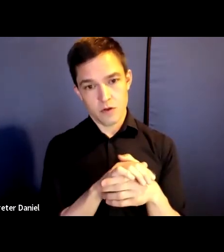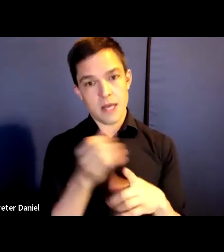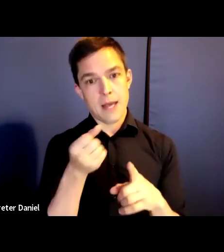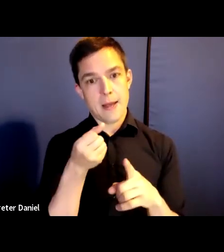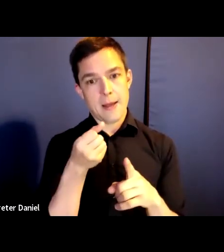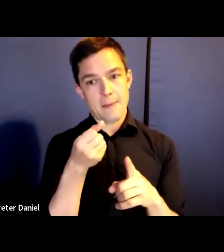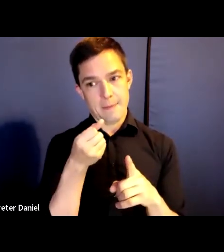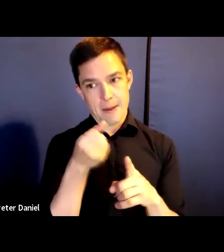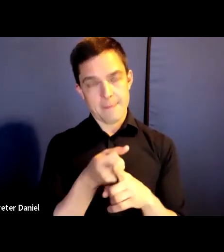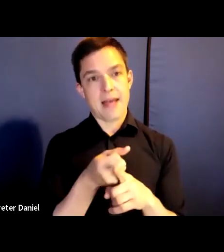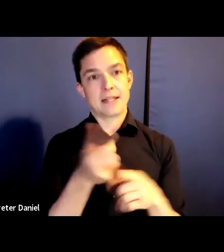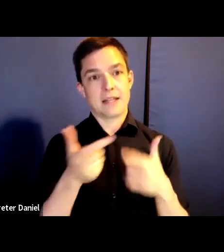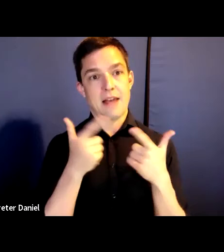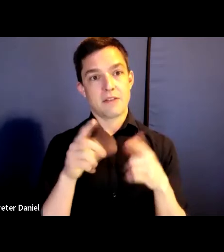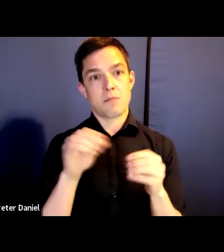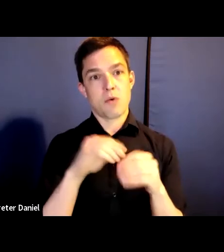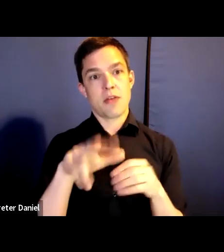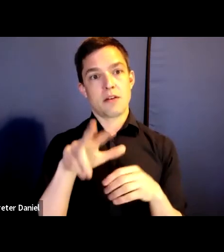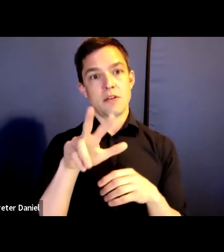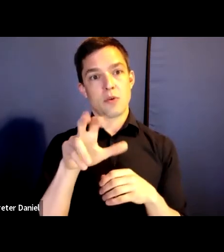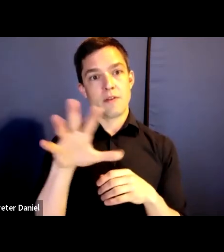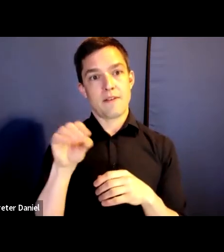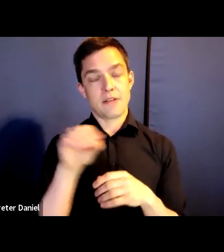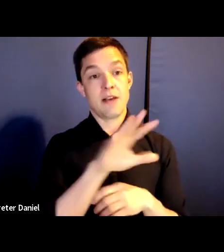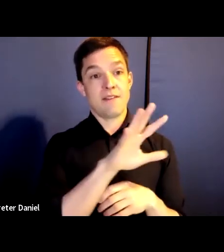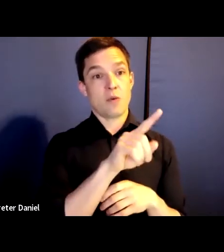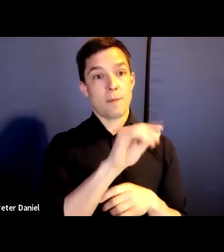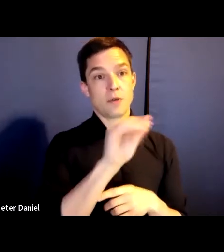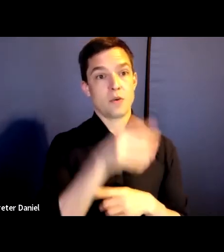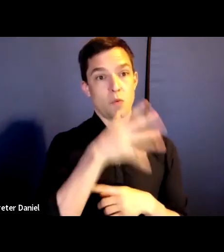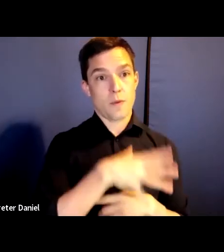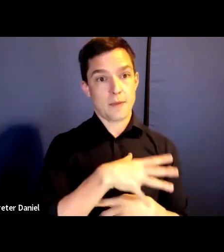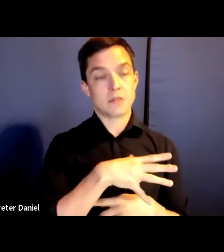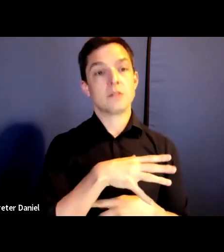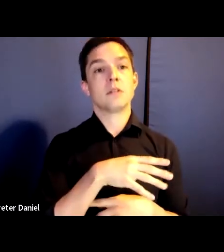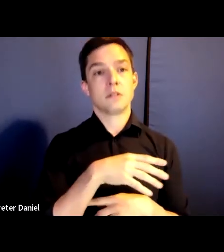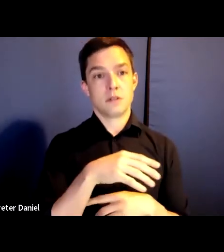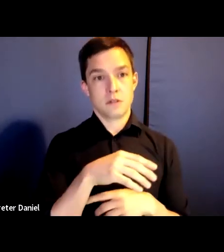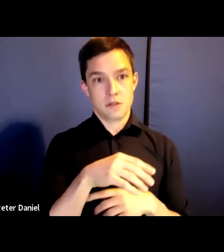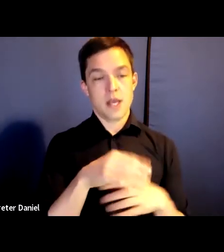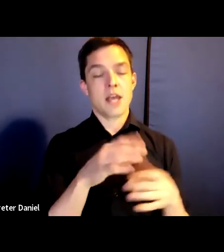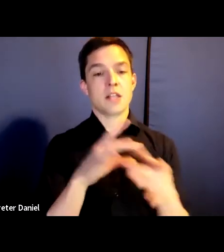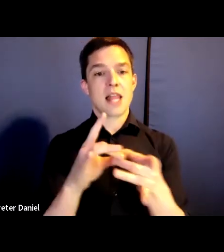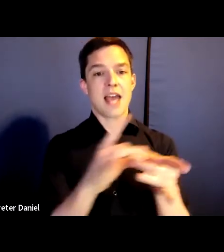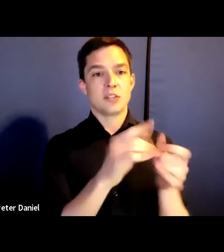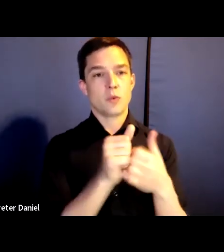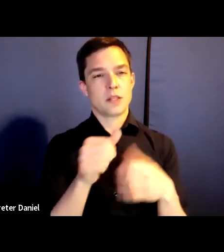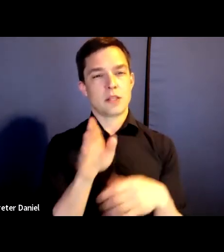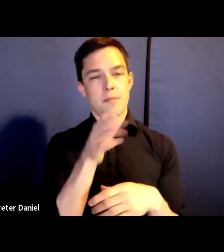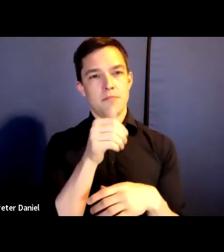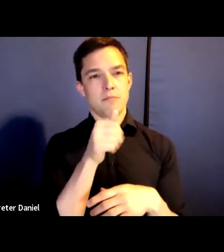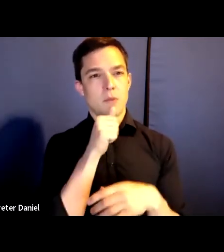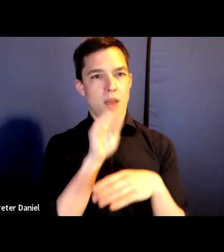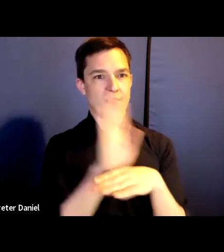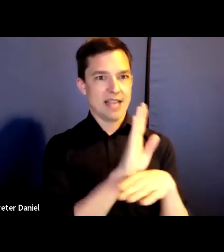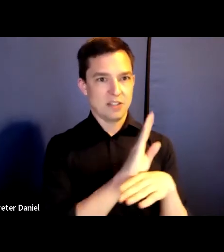young people with disability, 51% being women, and all thanks to alliances with the private sector, TVET Center, and disabled